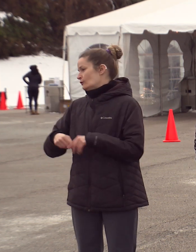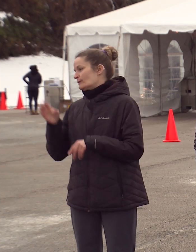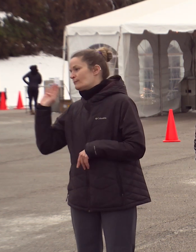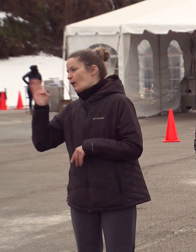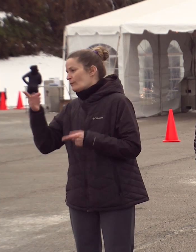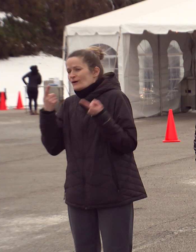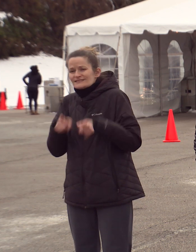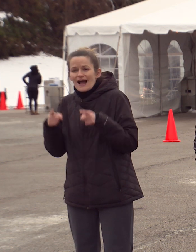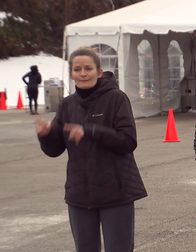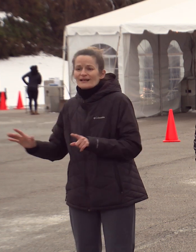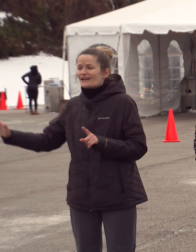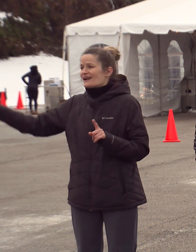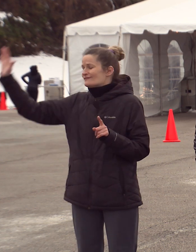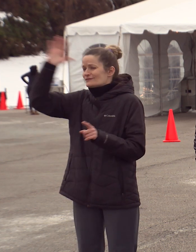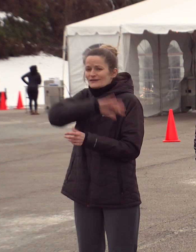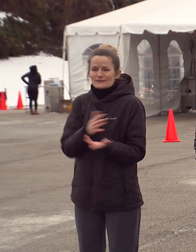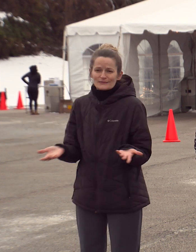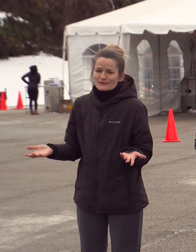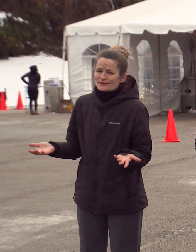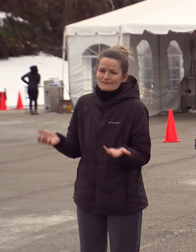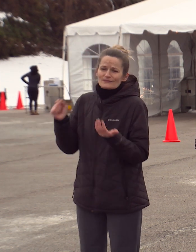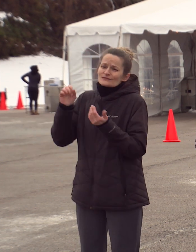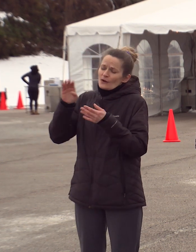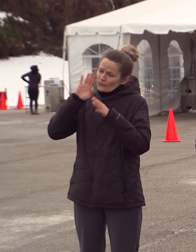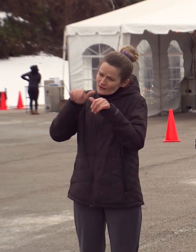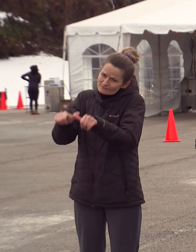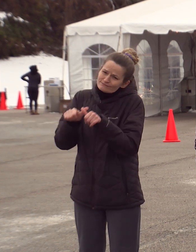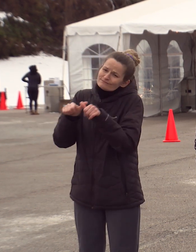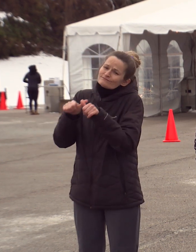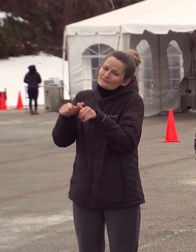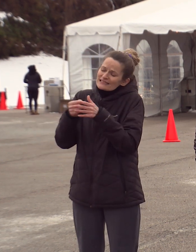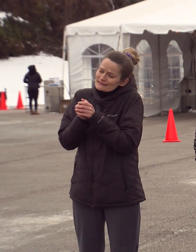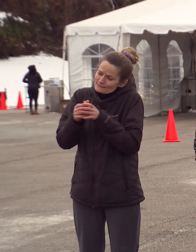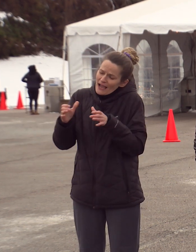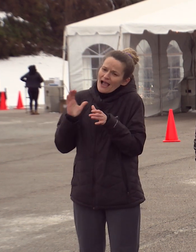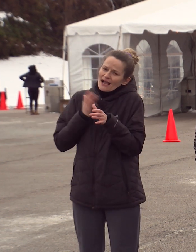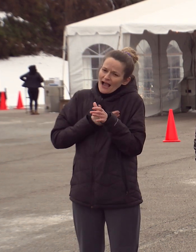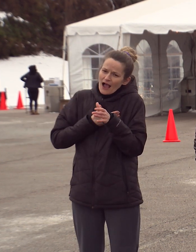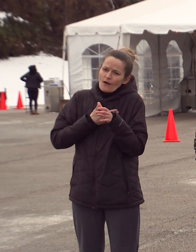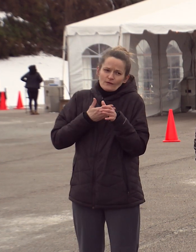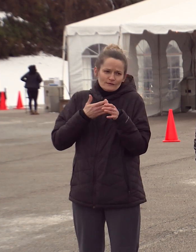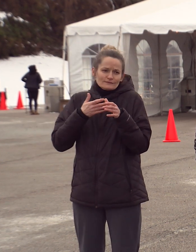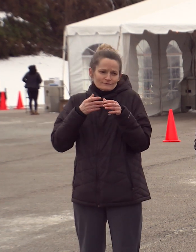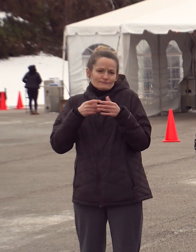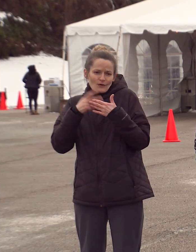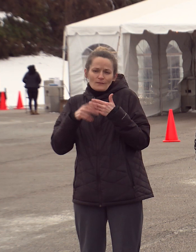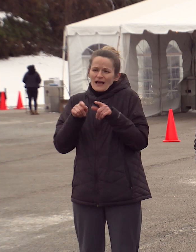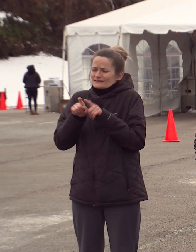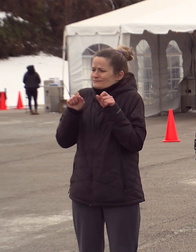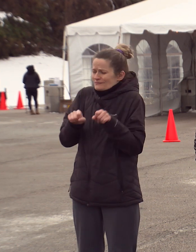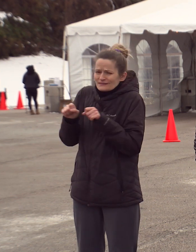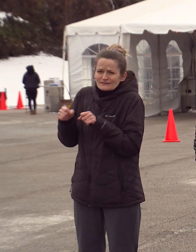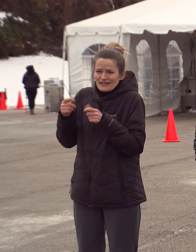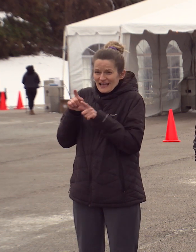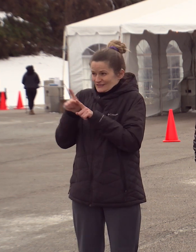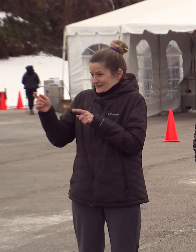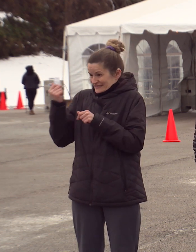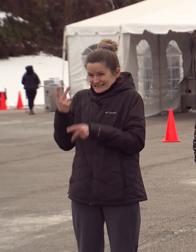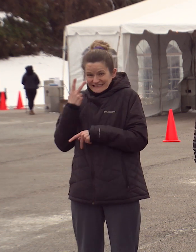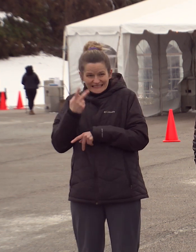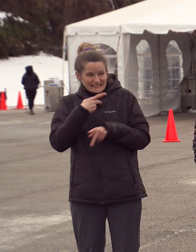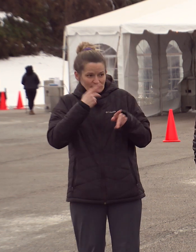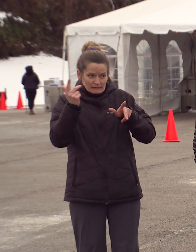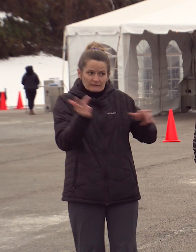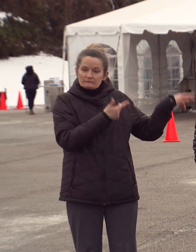continue, as I said earlier, as Dr. D said earlier, to expand our capacity. As you can see, this line is moving very, very